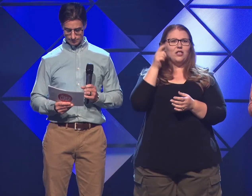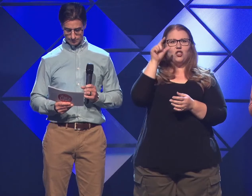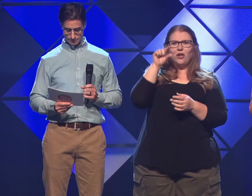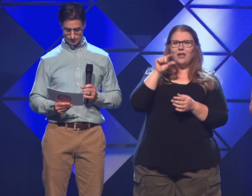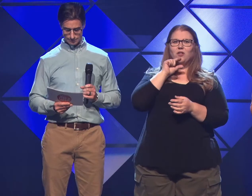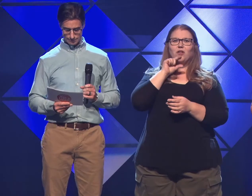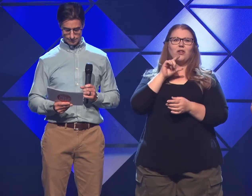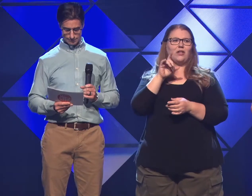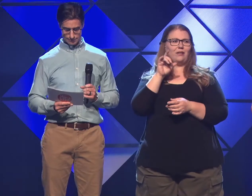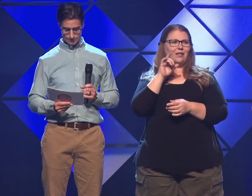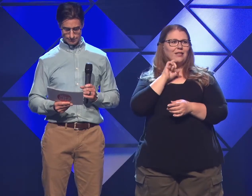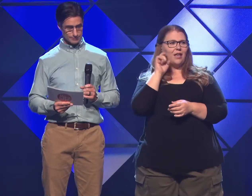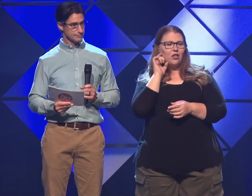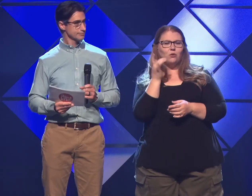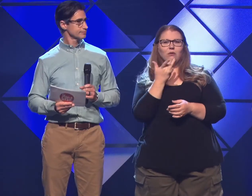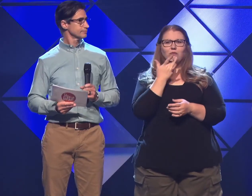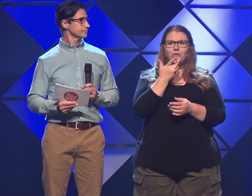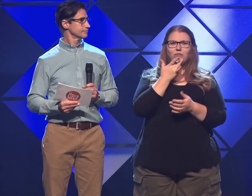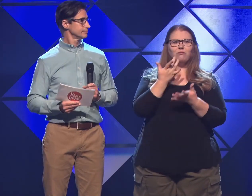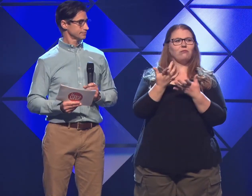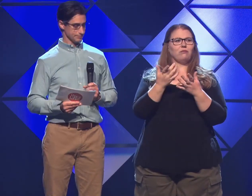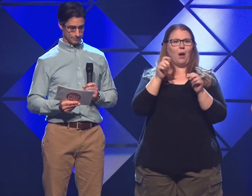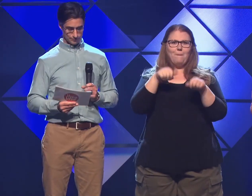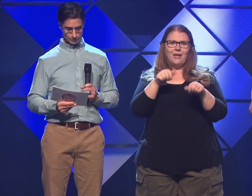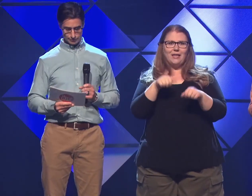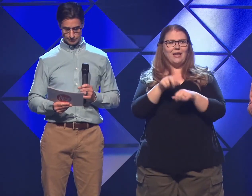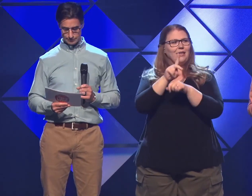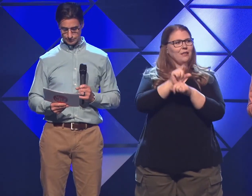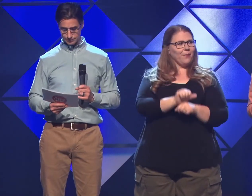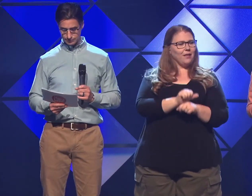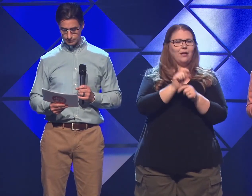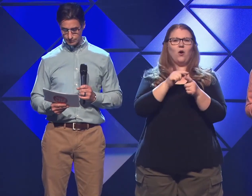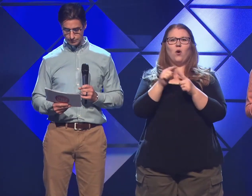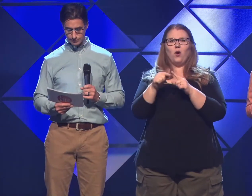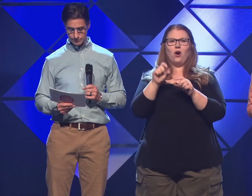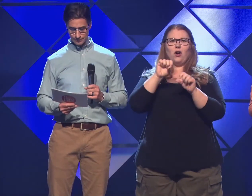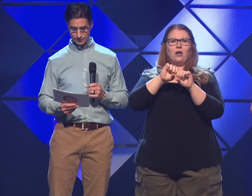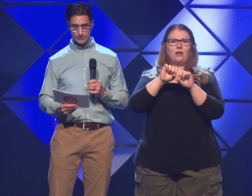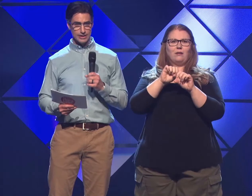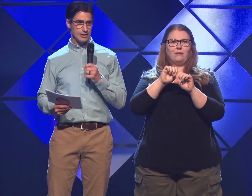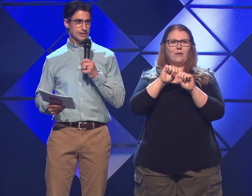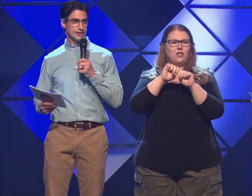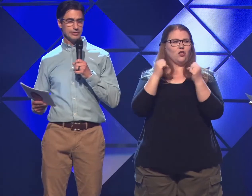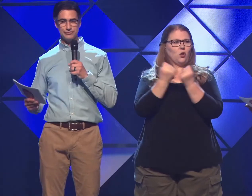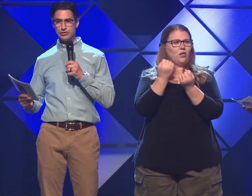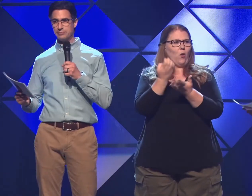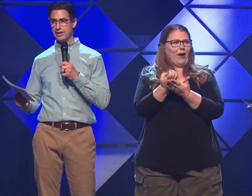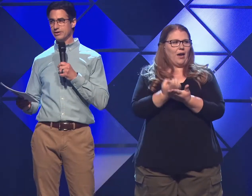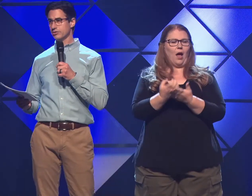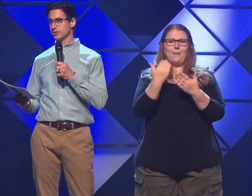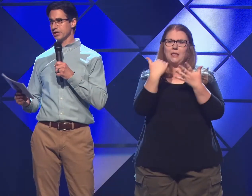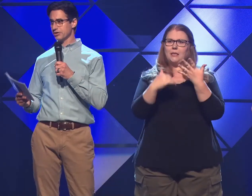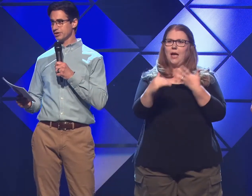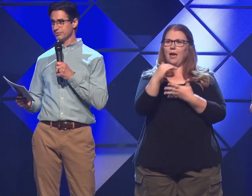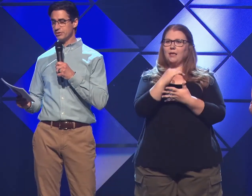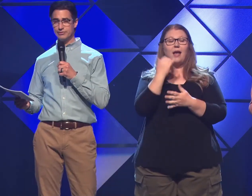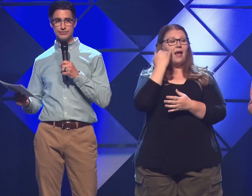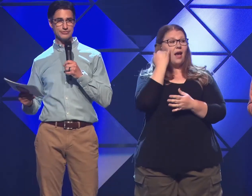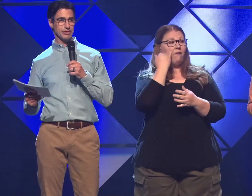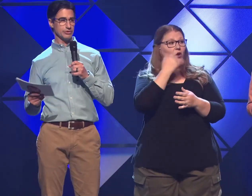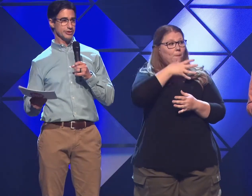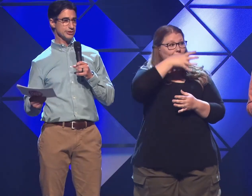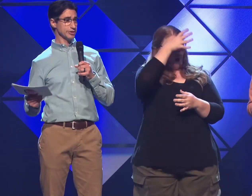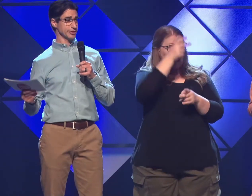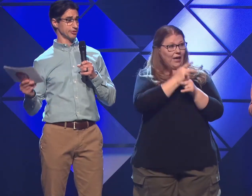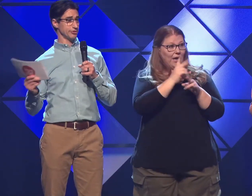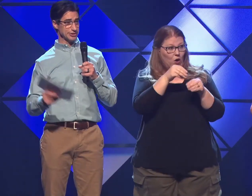gender, sexuality, ethnicity, ability, or socioeconomic status. Now, if you're a parent or caregiver, first of